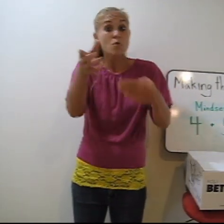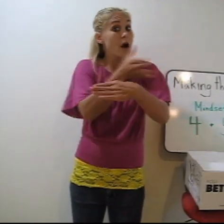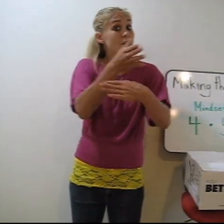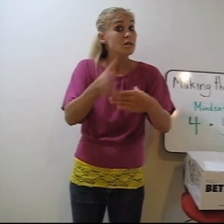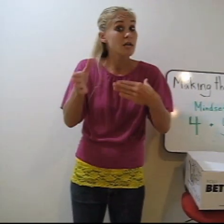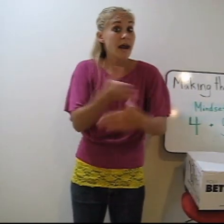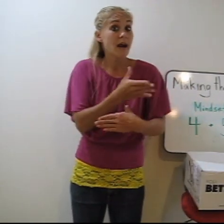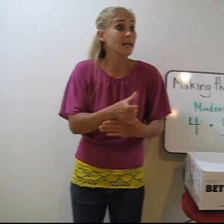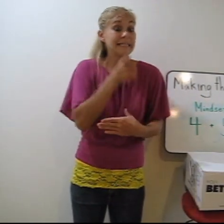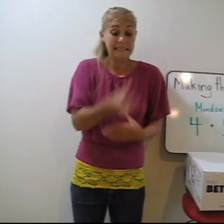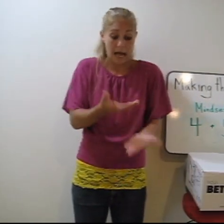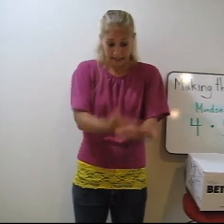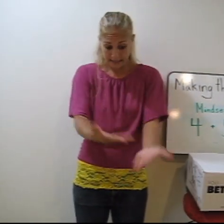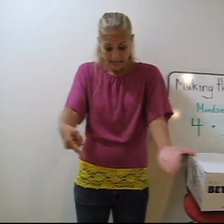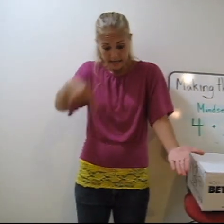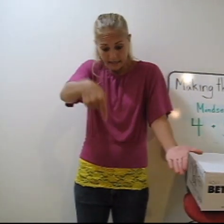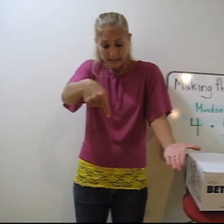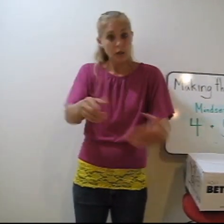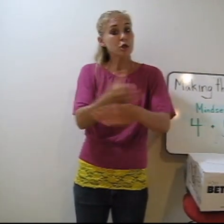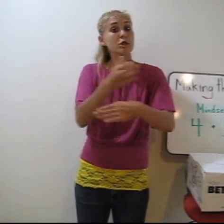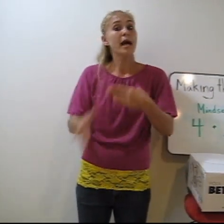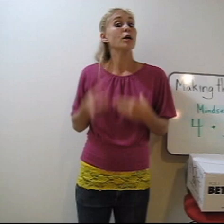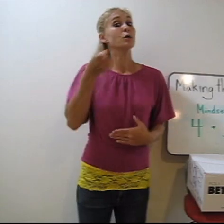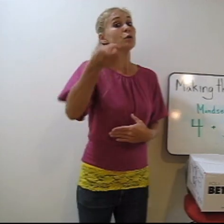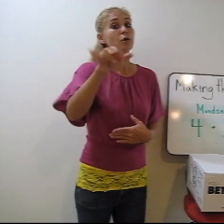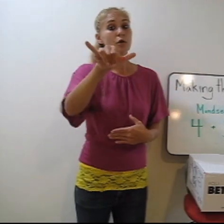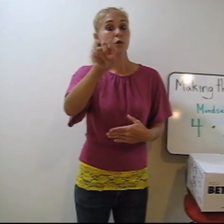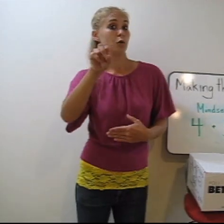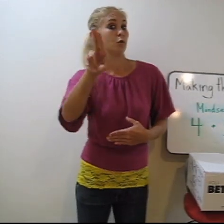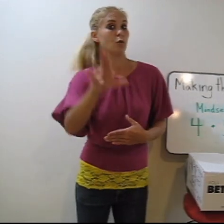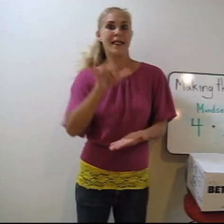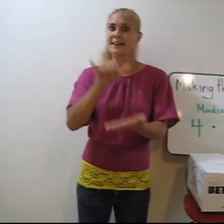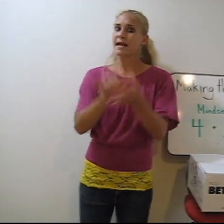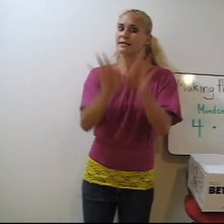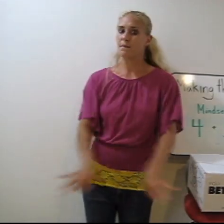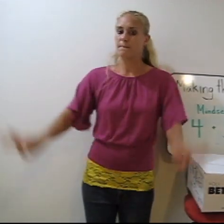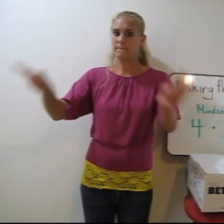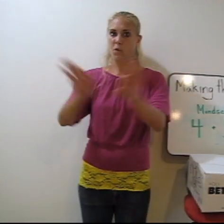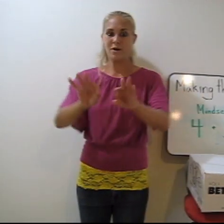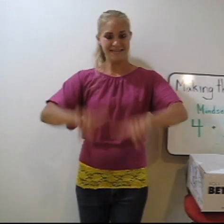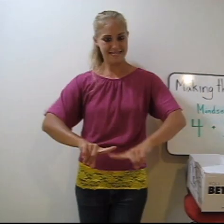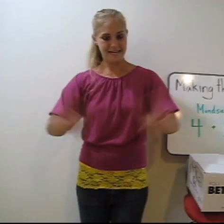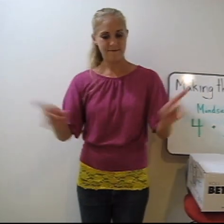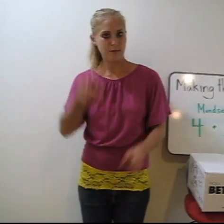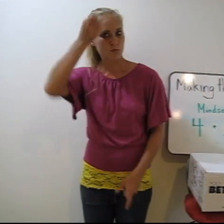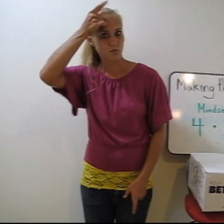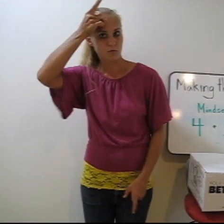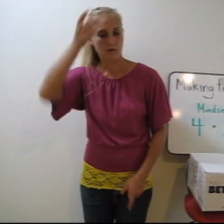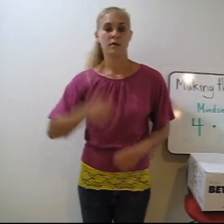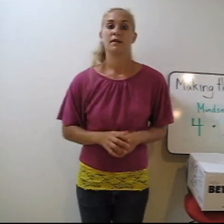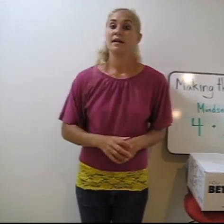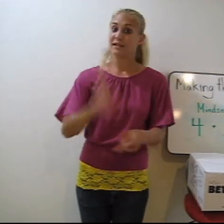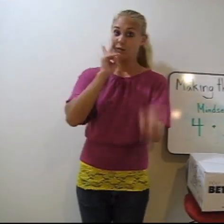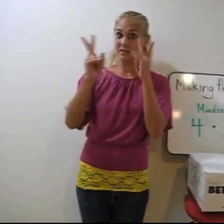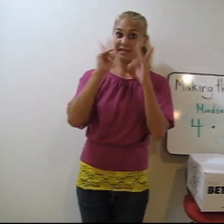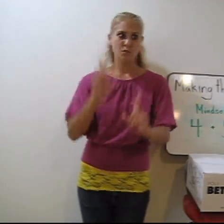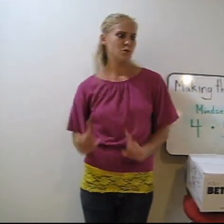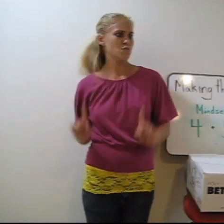you. This is a big and important distinction to understand. You see, when you are at a job, you are performing